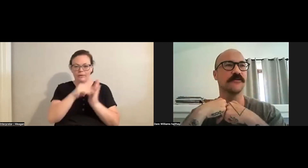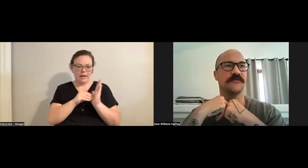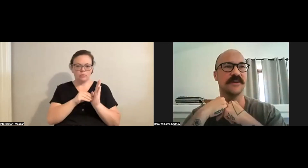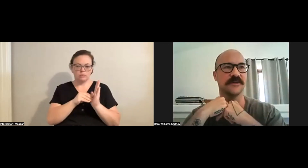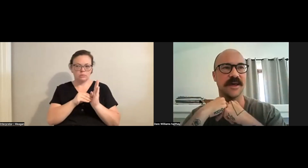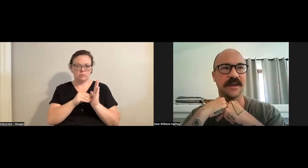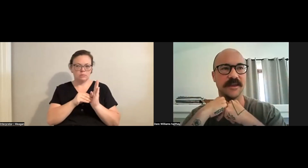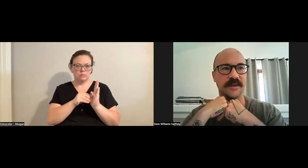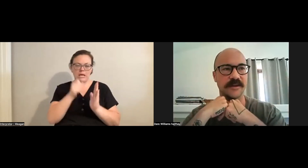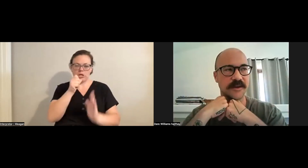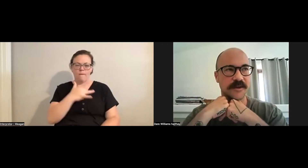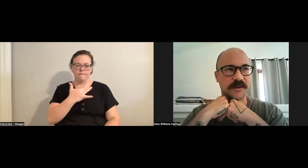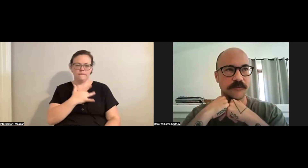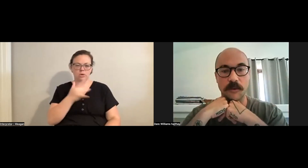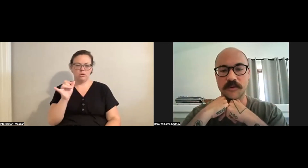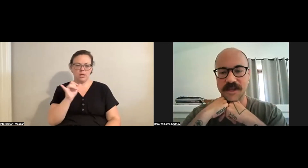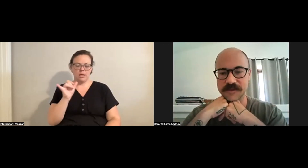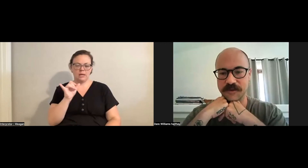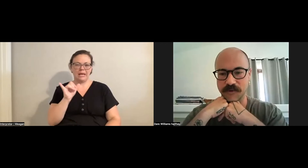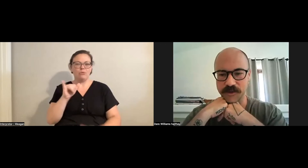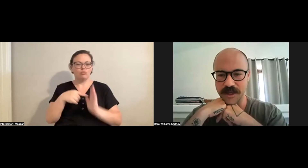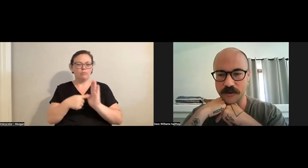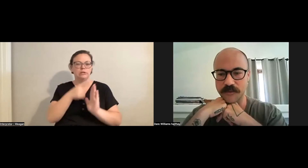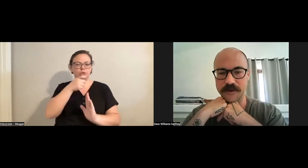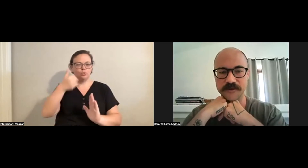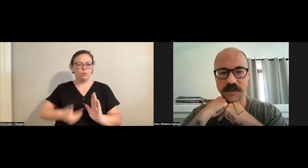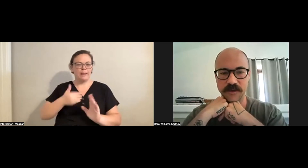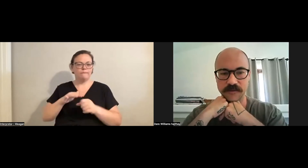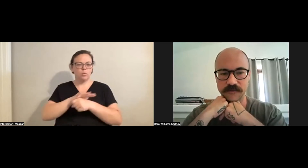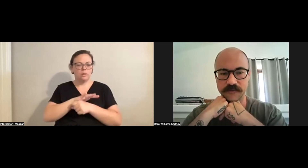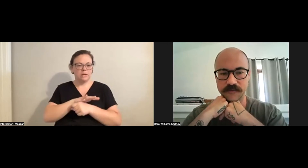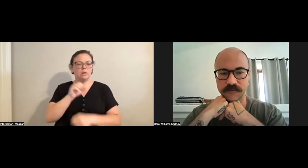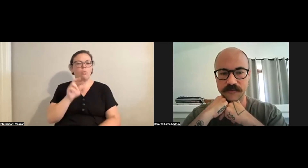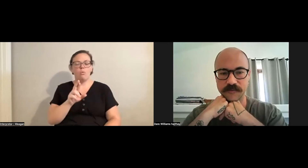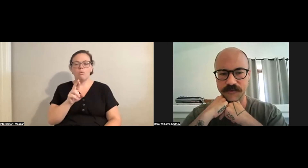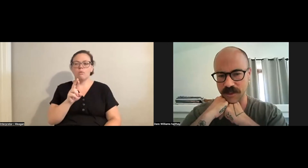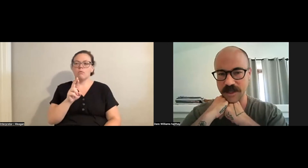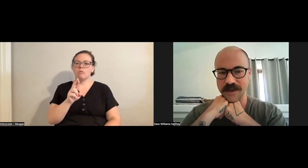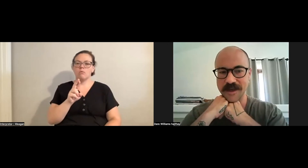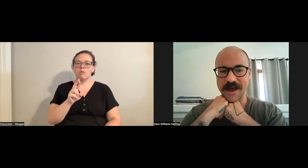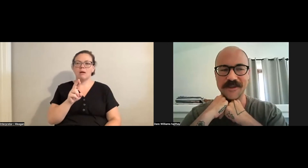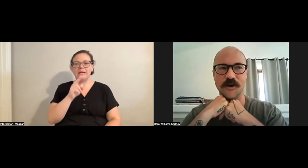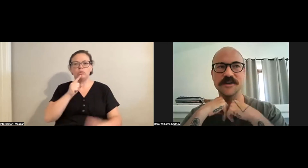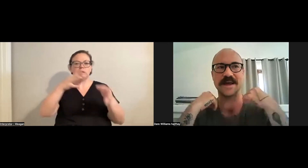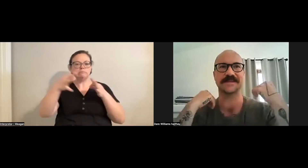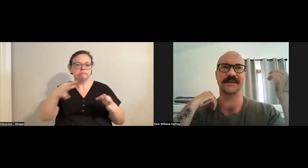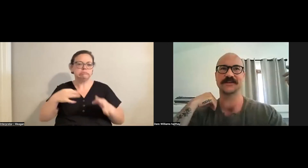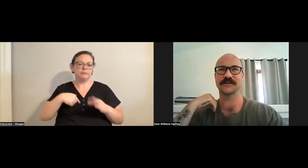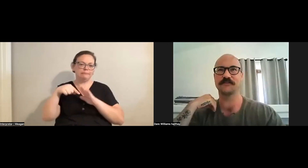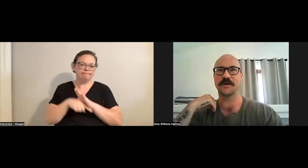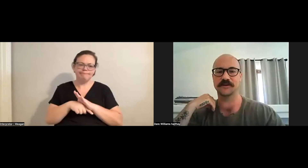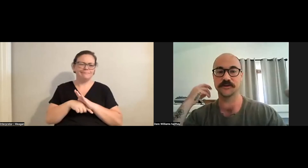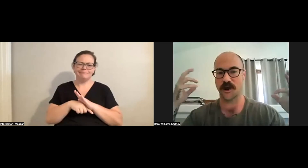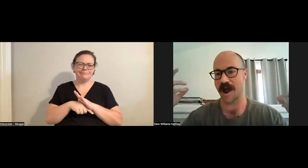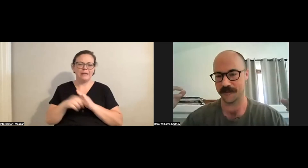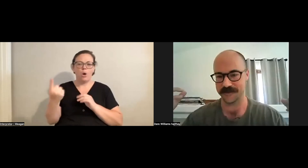I don't feel like it represents me fully or renders me fully. And they're always asking to